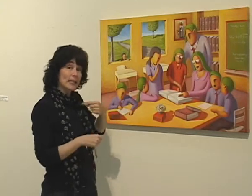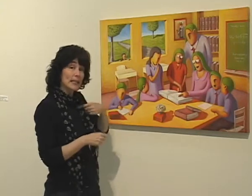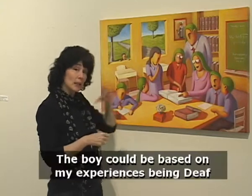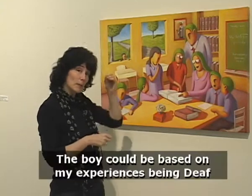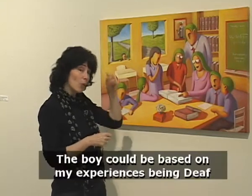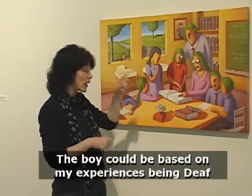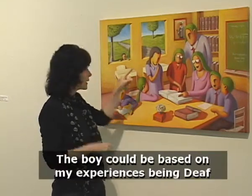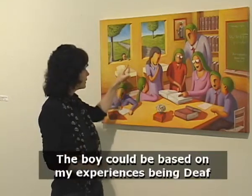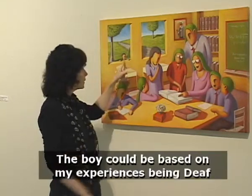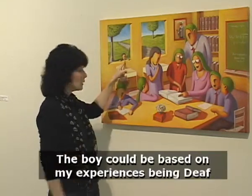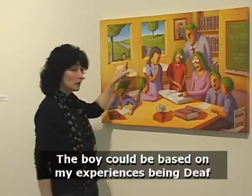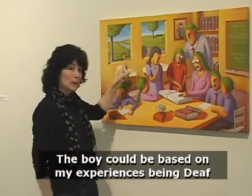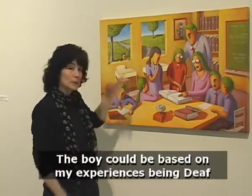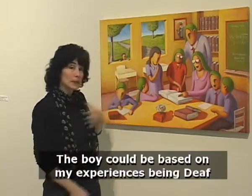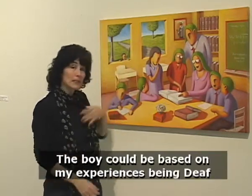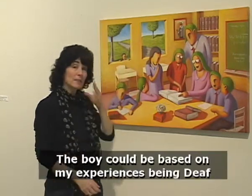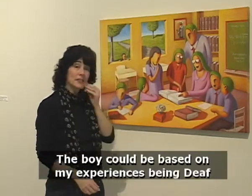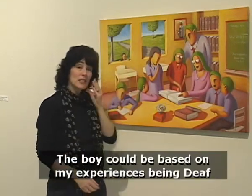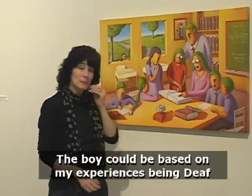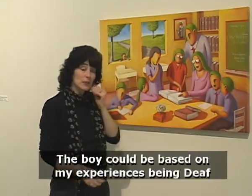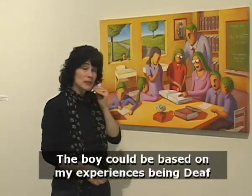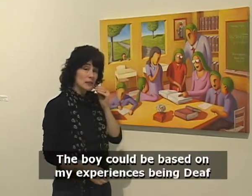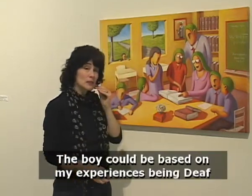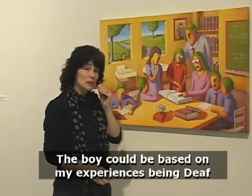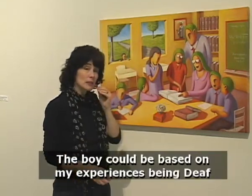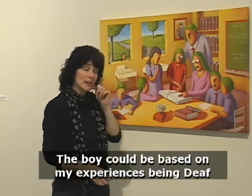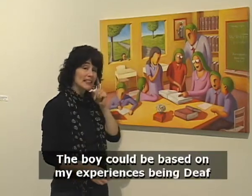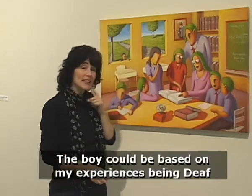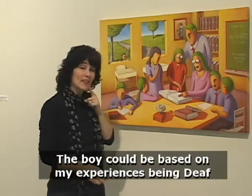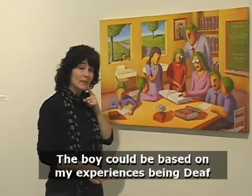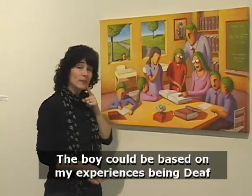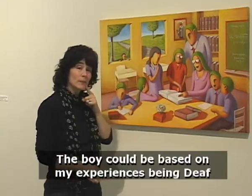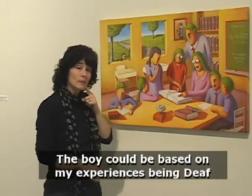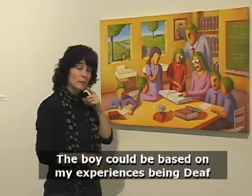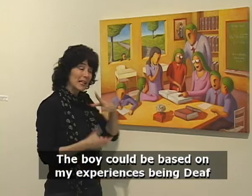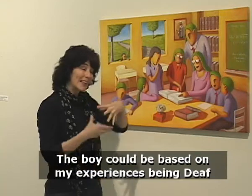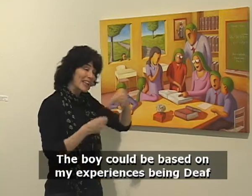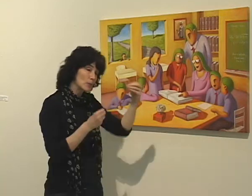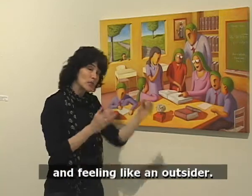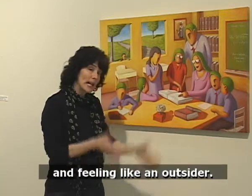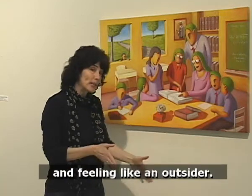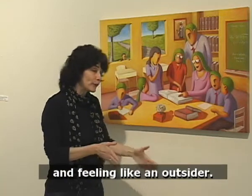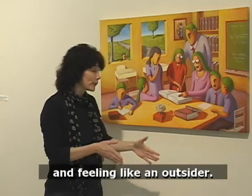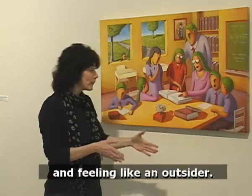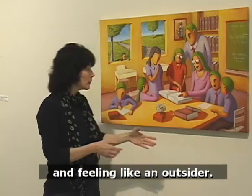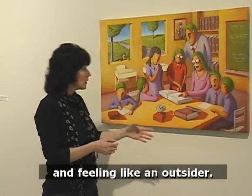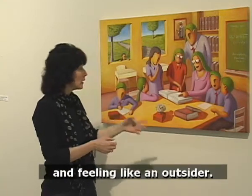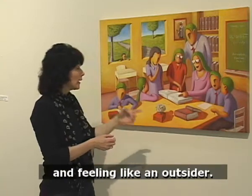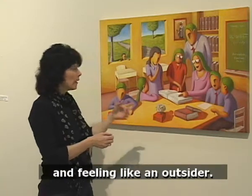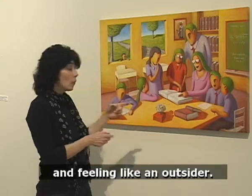The boy could be based on my experiences being deaf and feeling like an outsider.